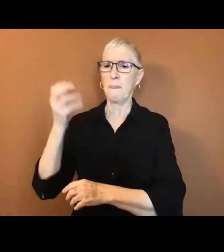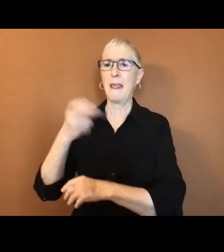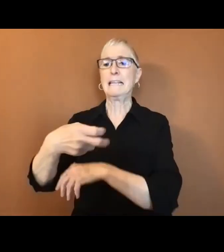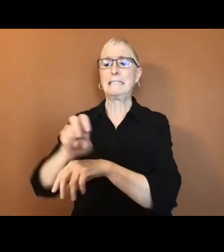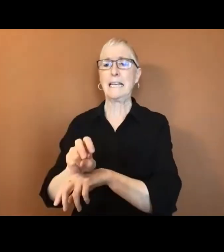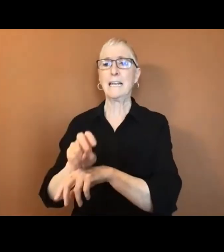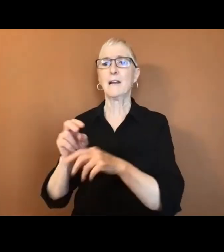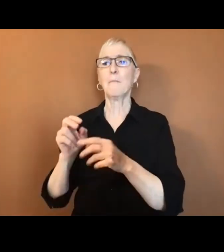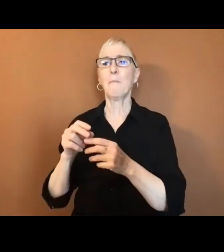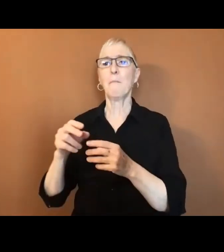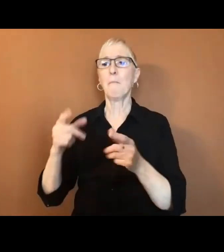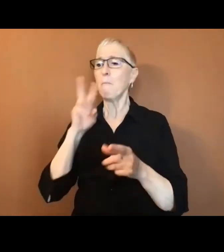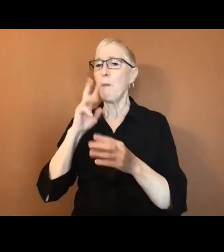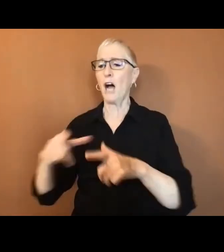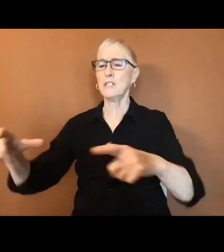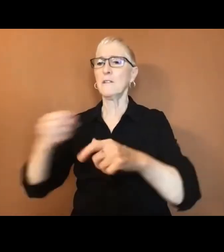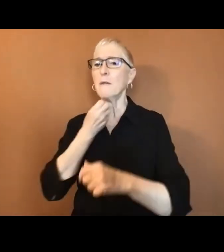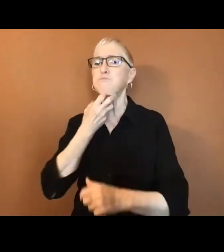inflate and deflate their vocal sacs.